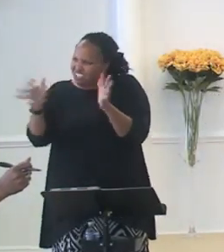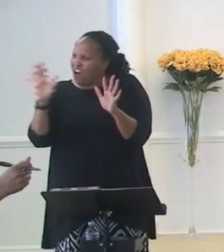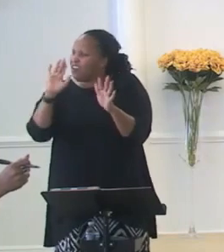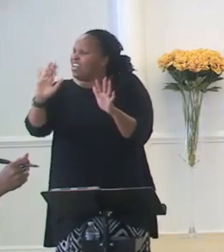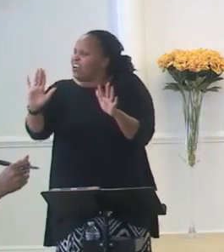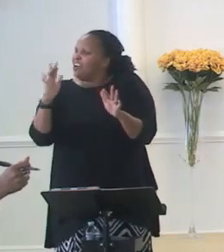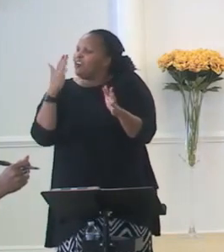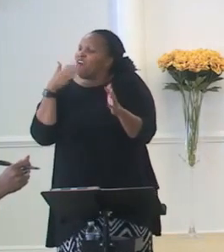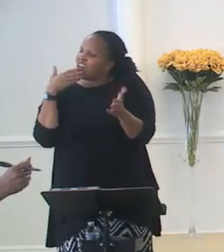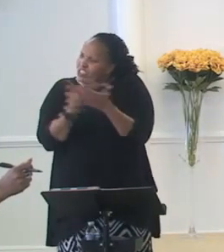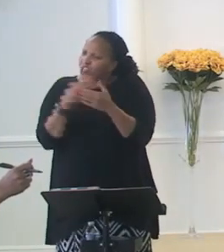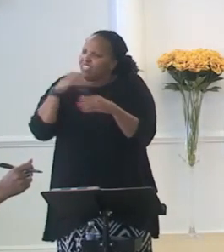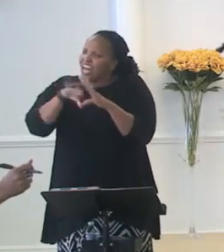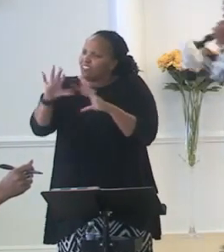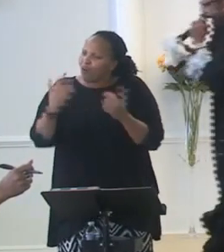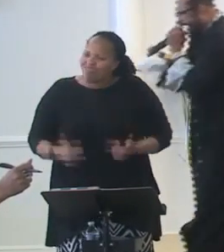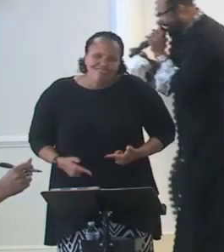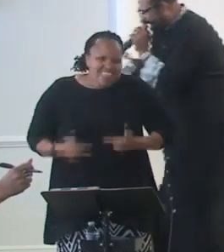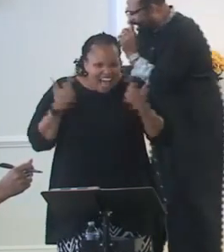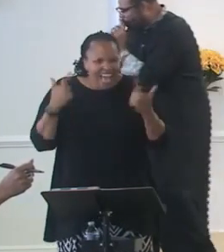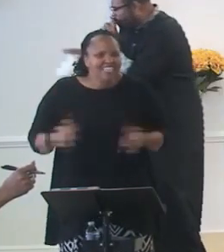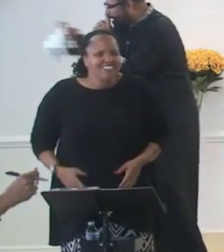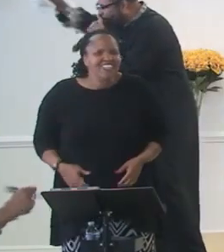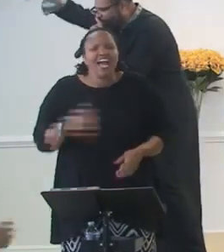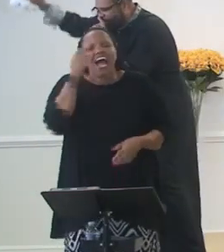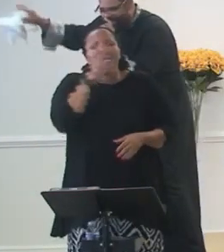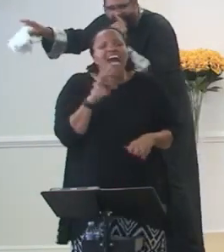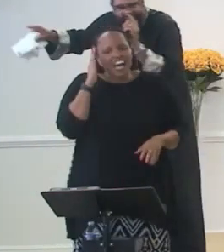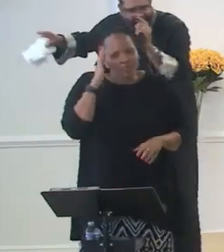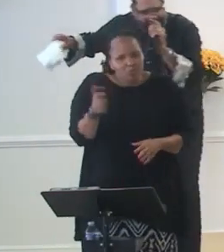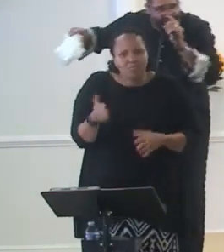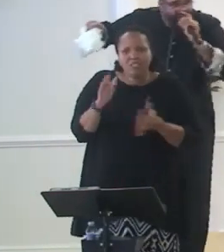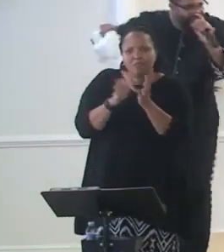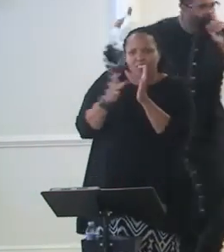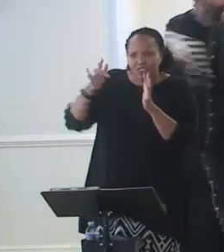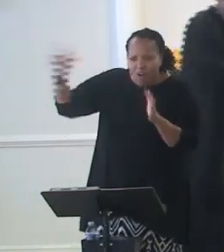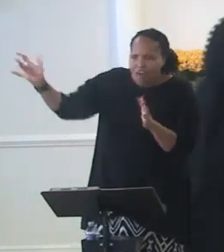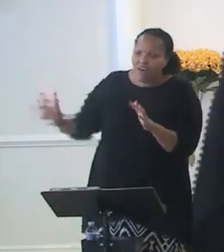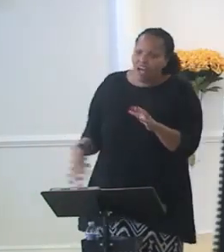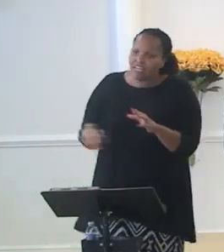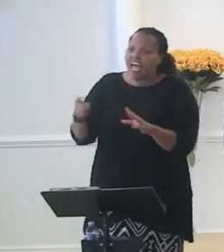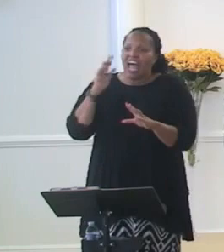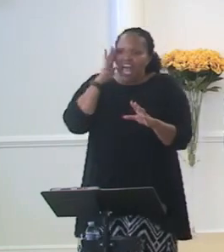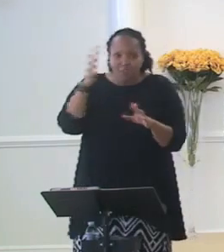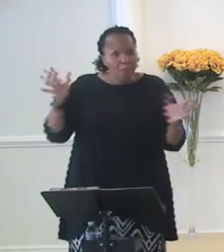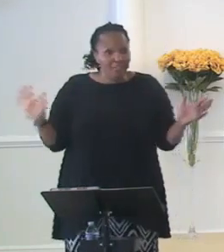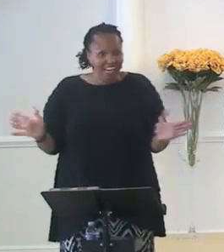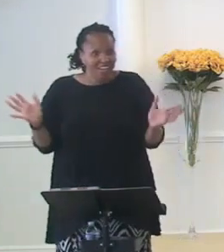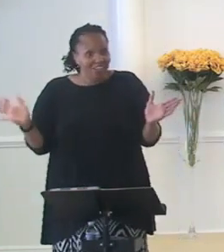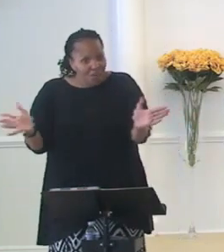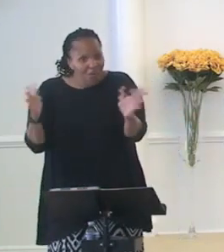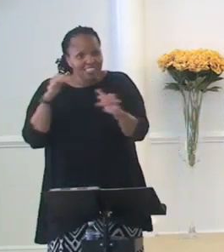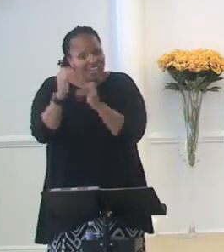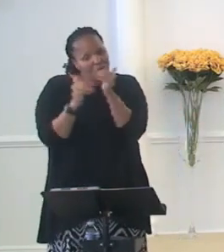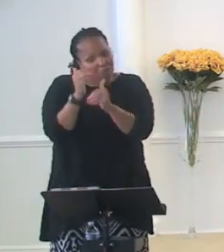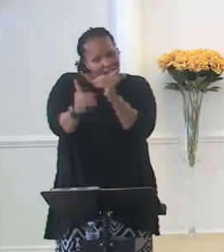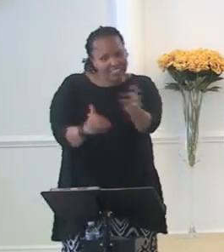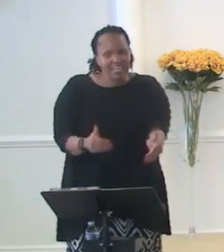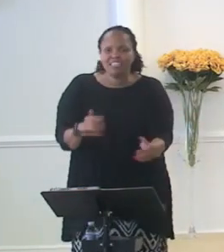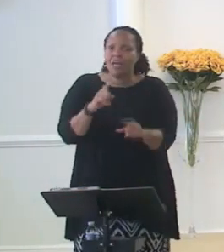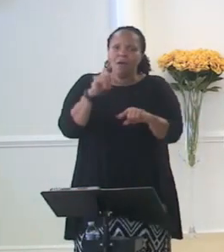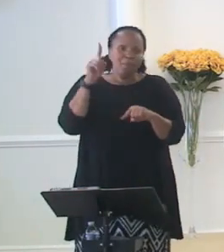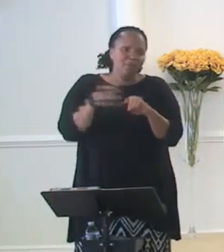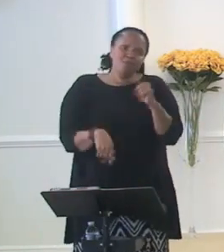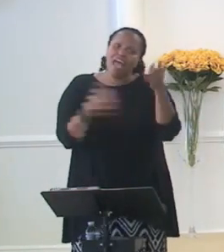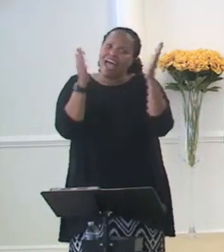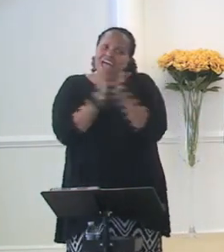good in your life, and God will be glorified, and you will be edified in the process. But I can't